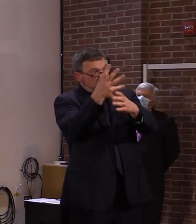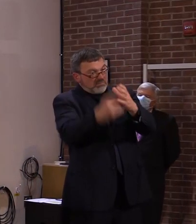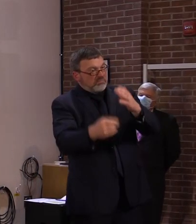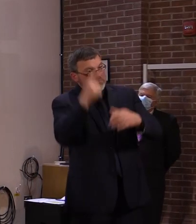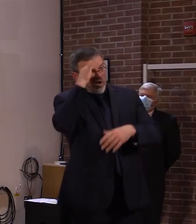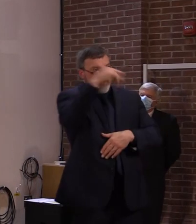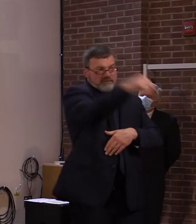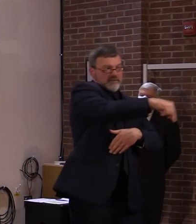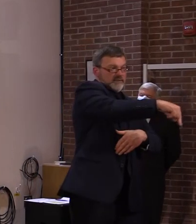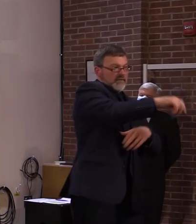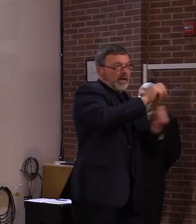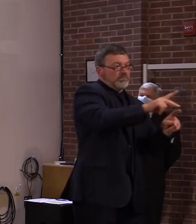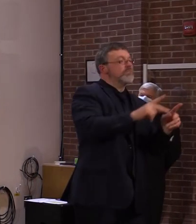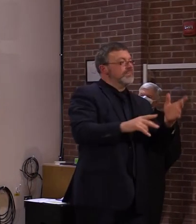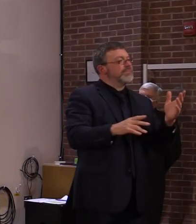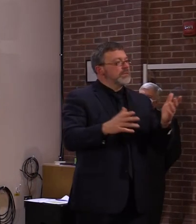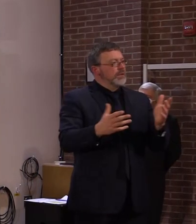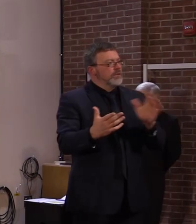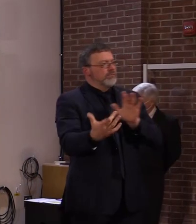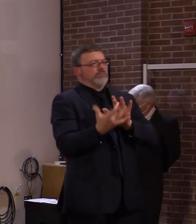Okay, thank you very much.